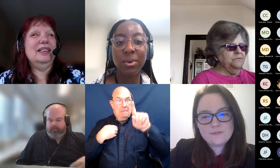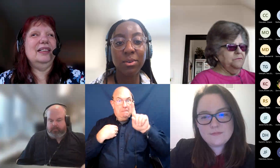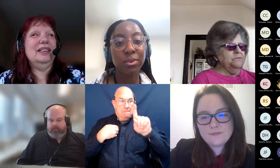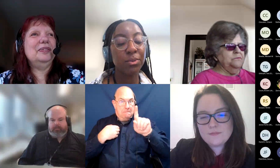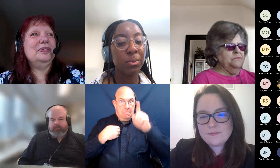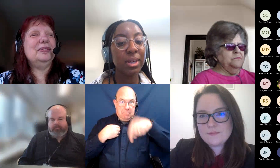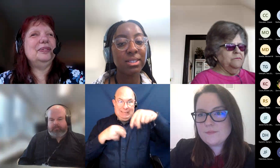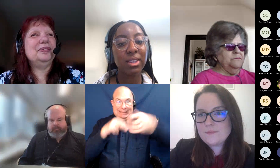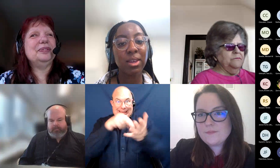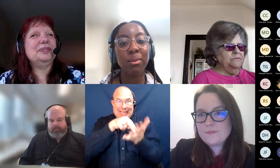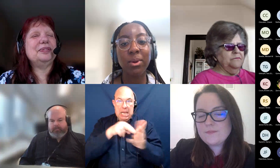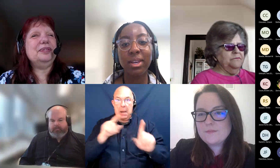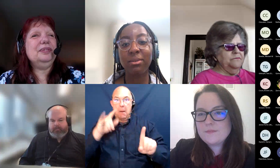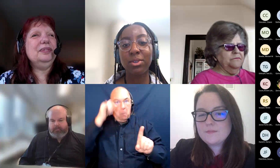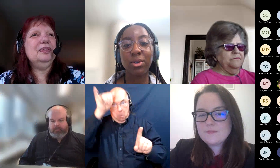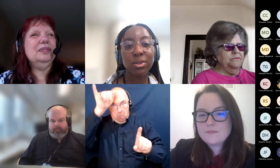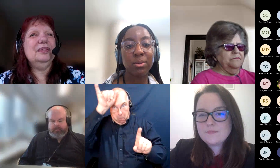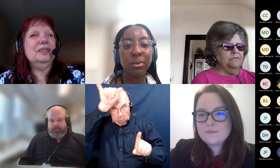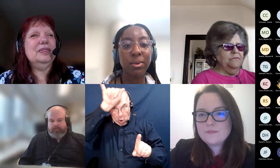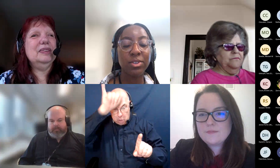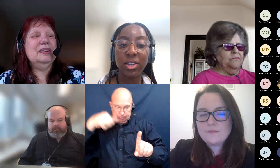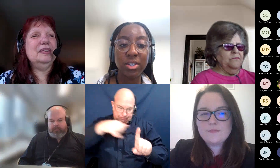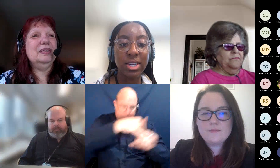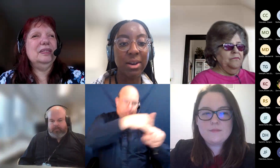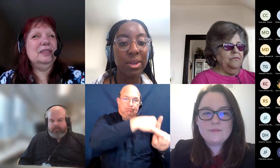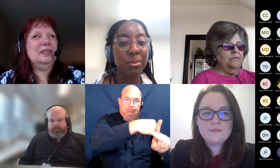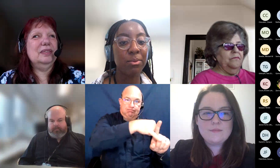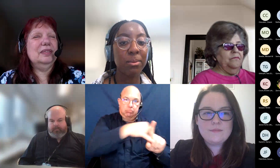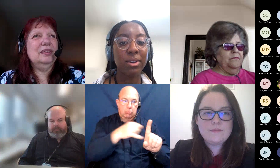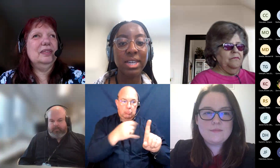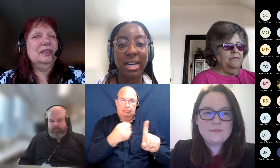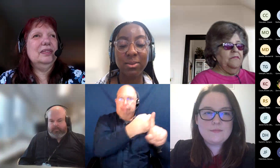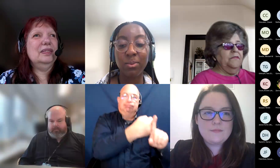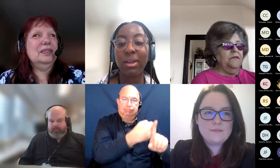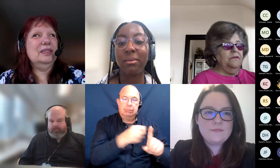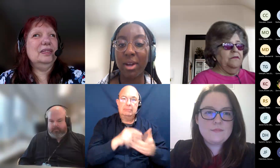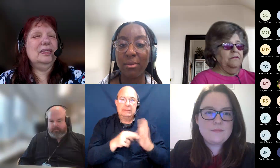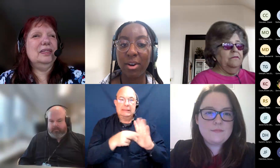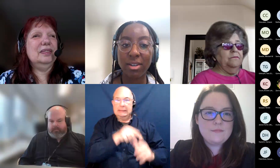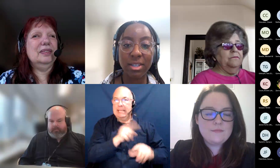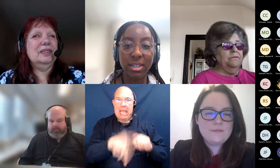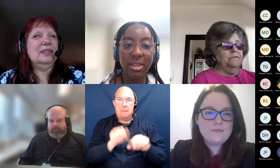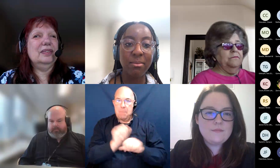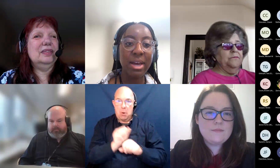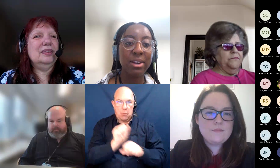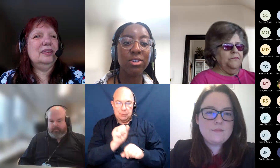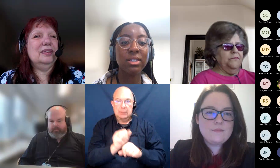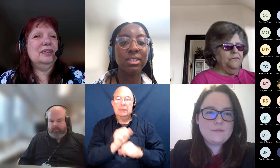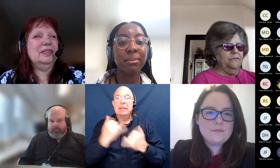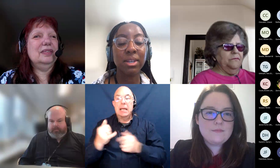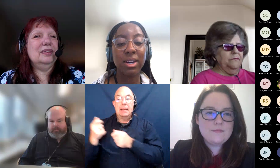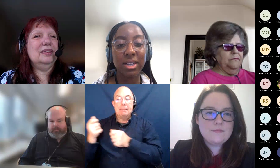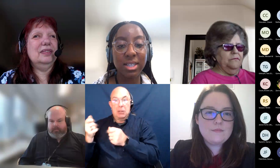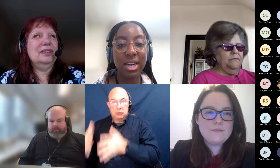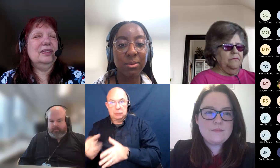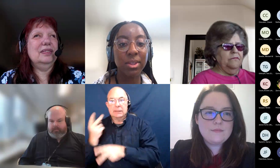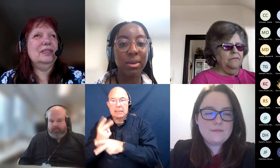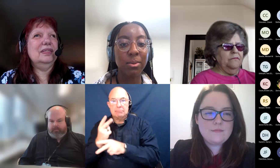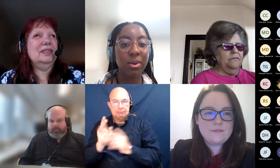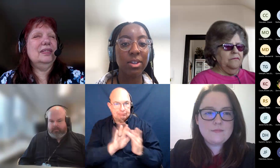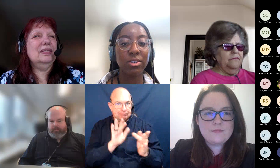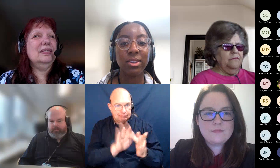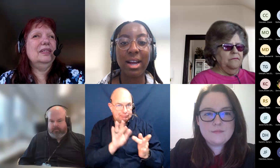being off work for a few weeks, the employee can return to work with changes to how they perform their tasks while they recover. The manager has kept in